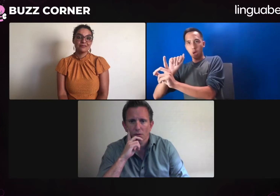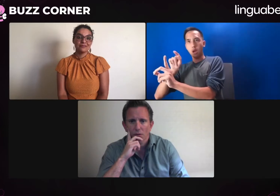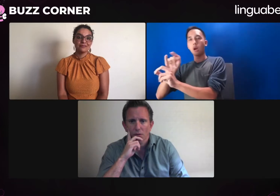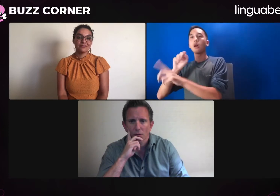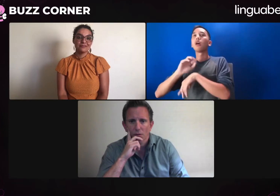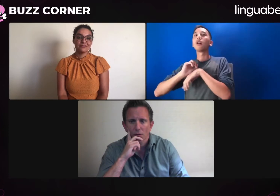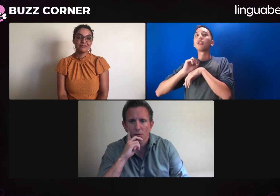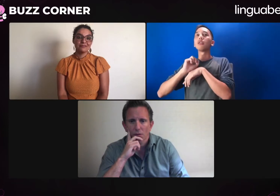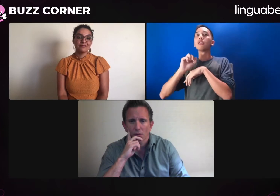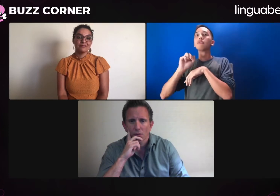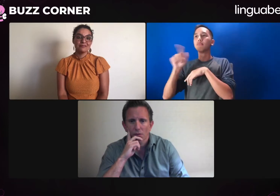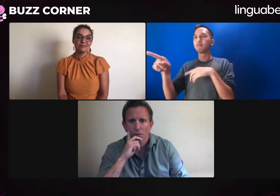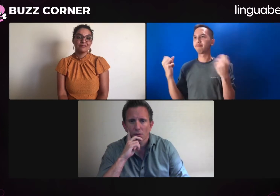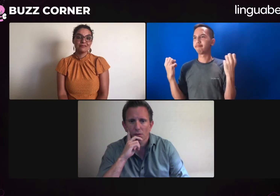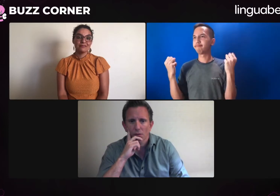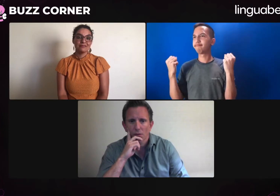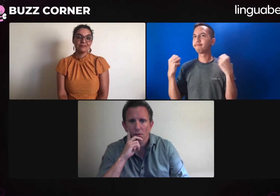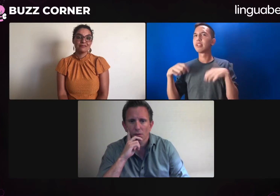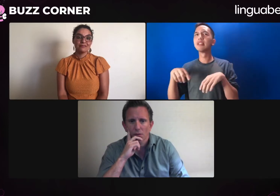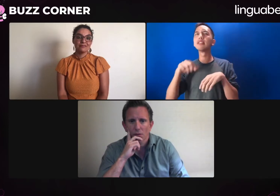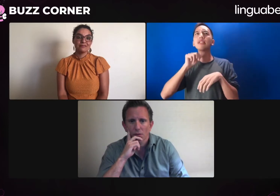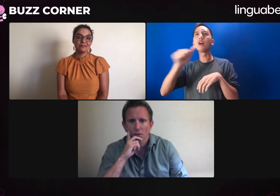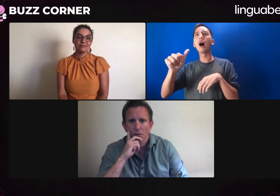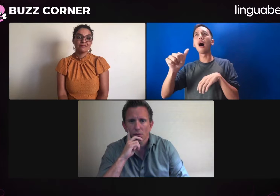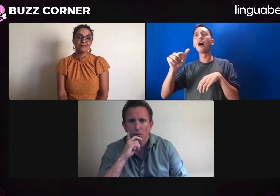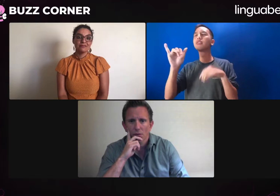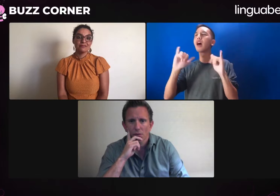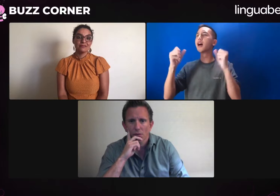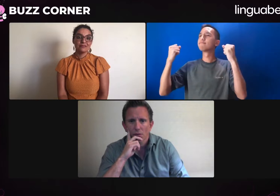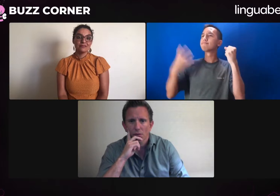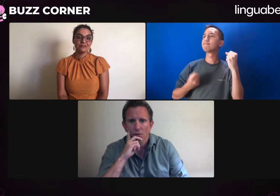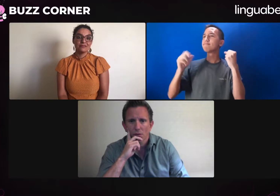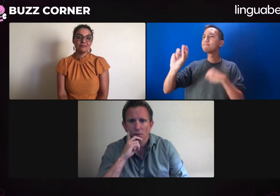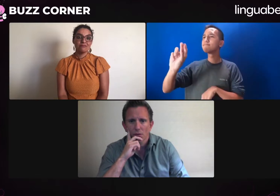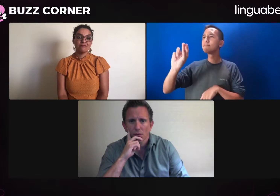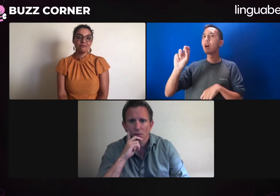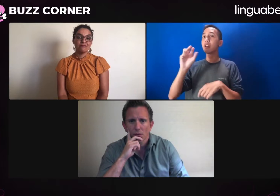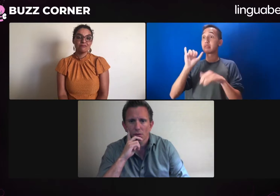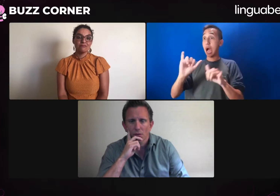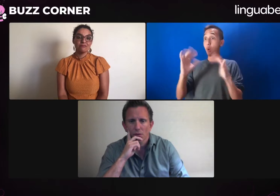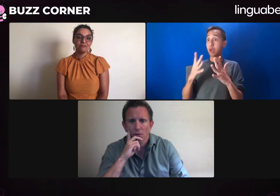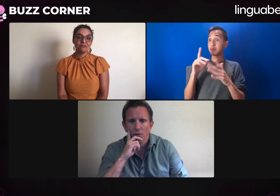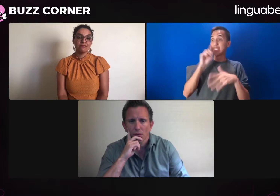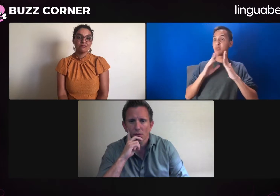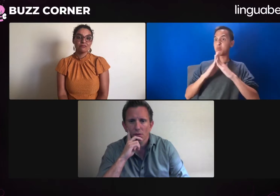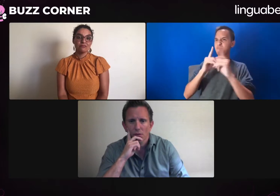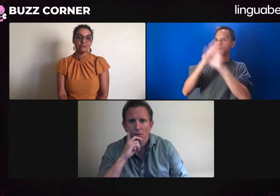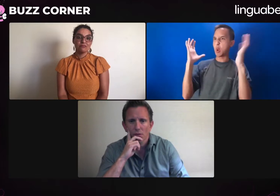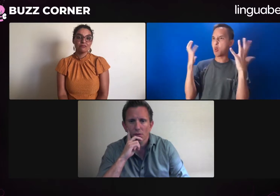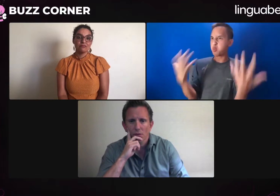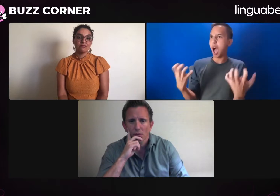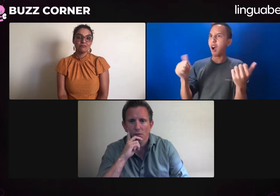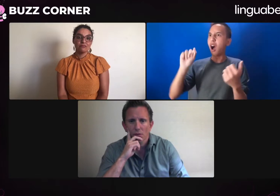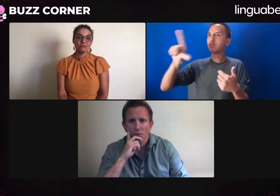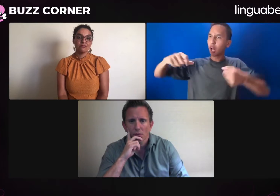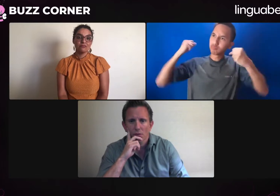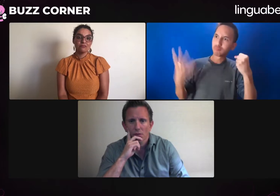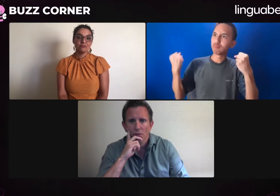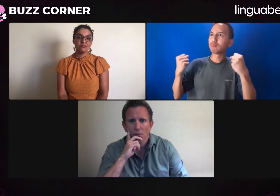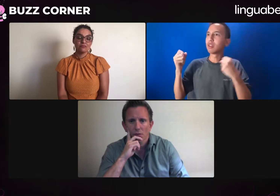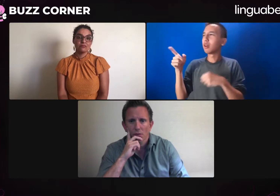I'm not going to say the name, a white coda, and was interpreting for the White House, and I wouldn't say